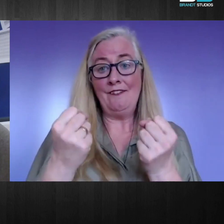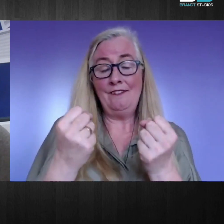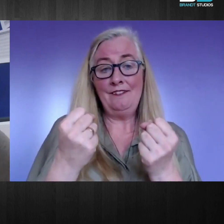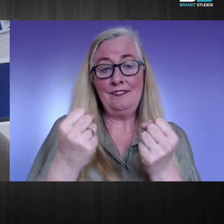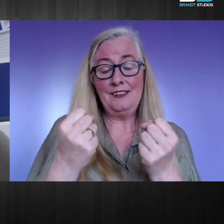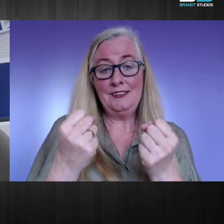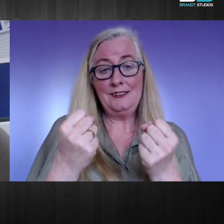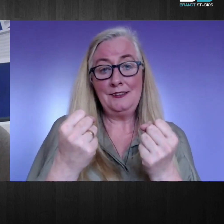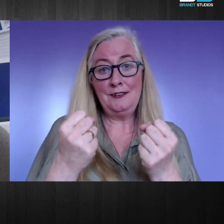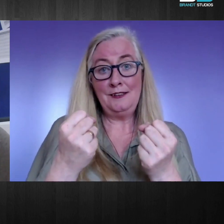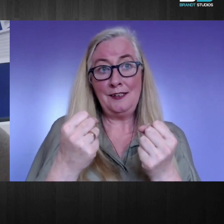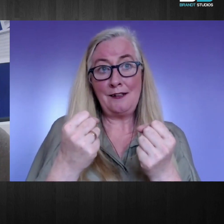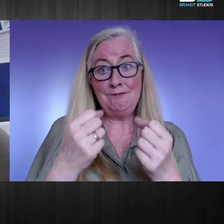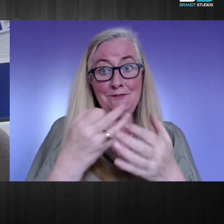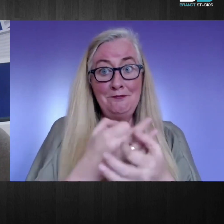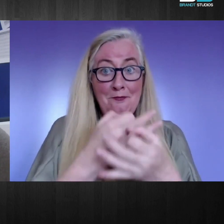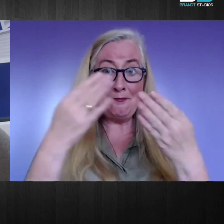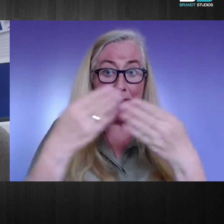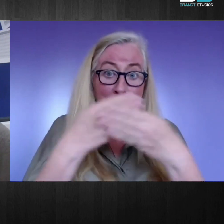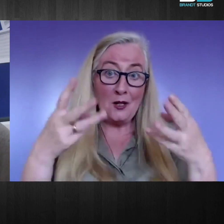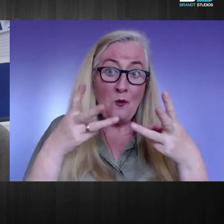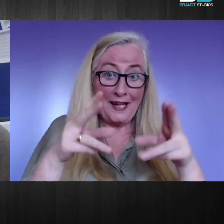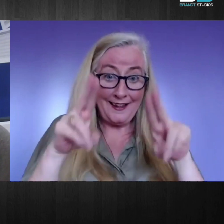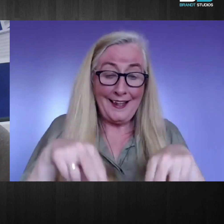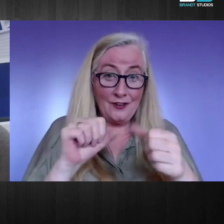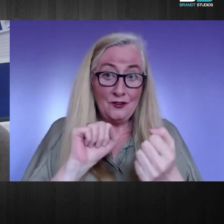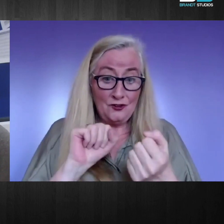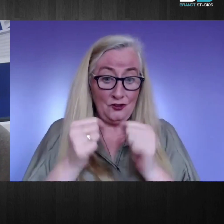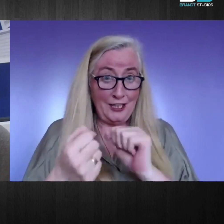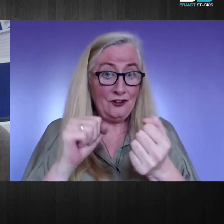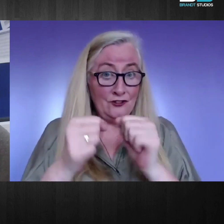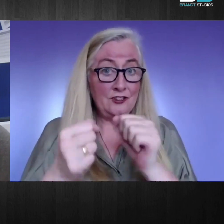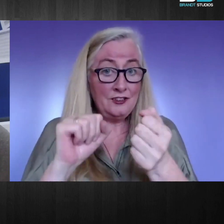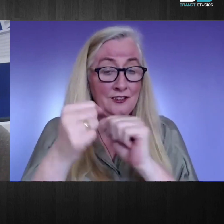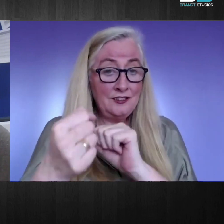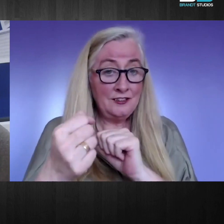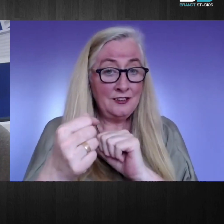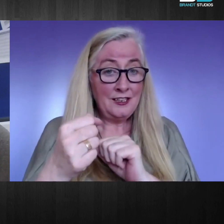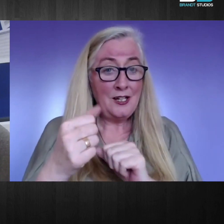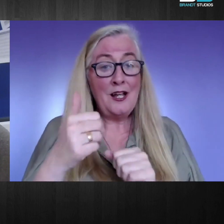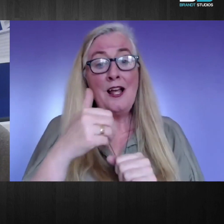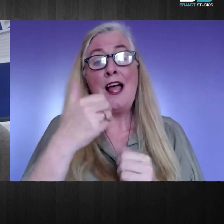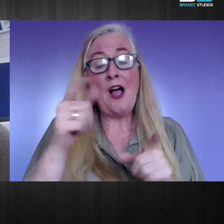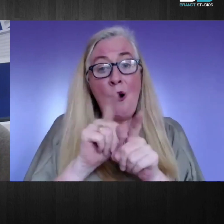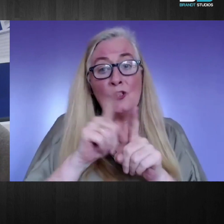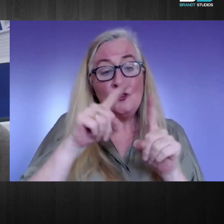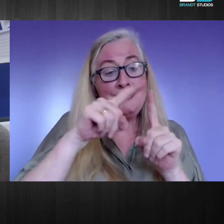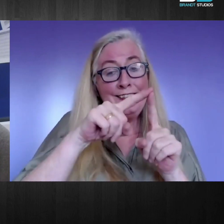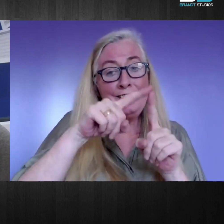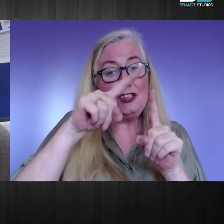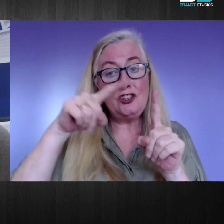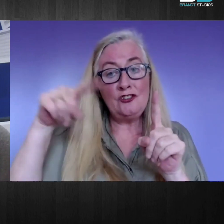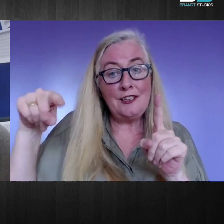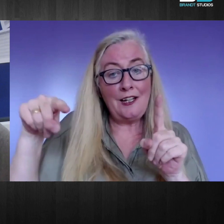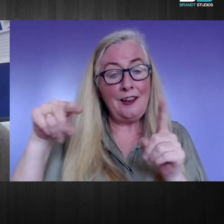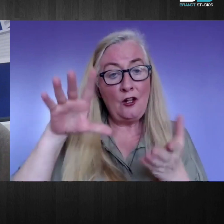potential for change, and it's only probably, I think, because a lot of digital recording really has only, and home recording